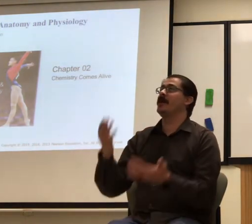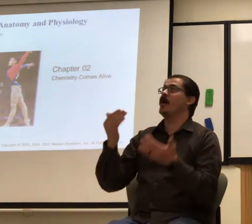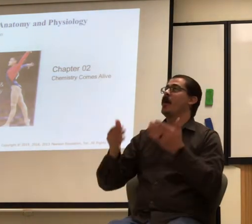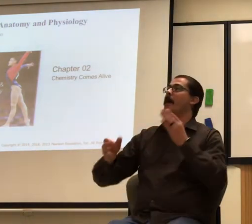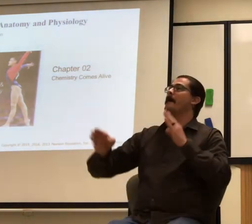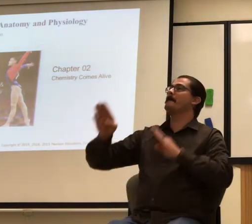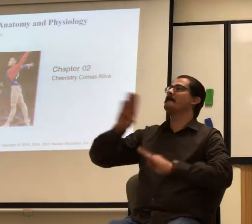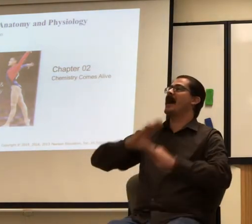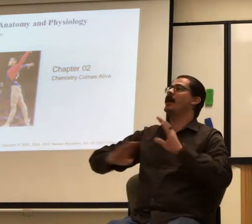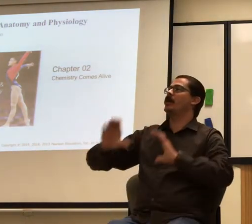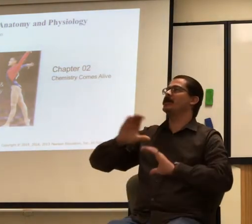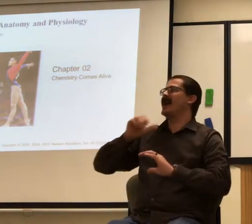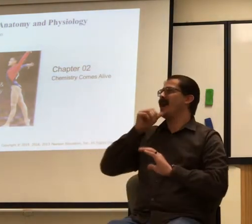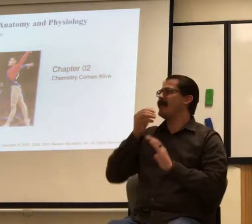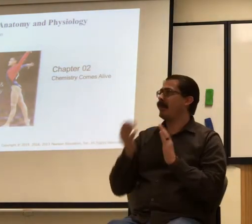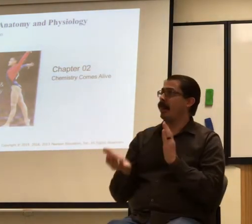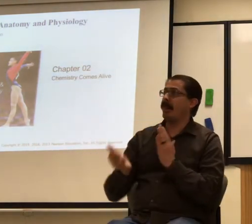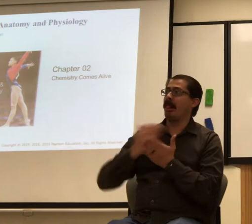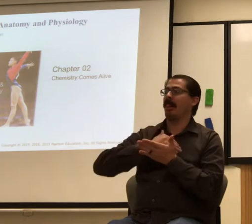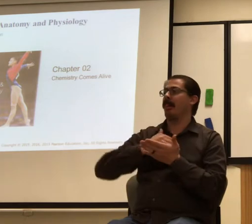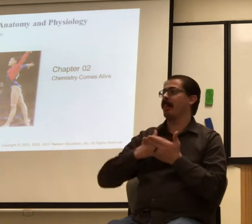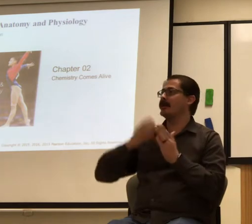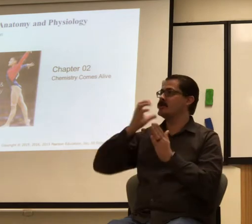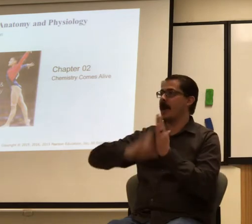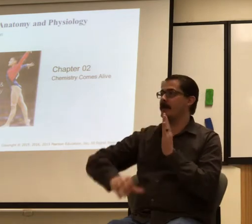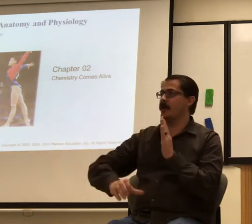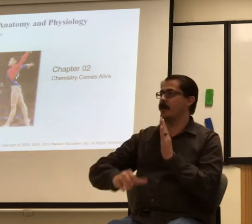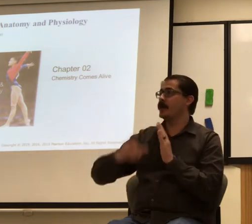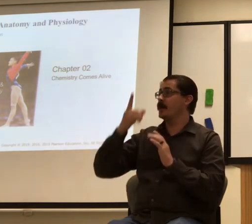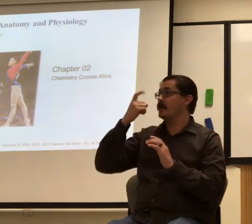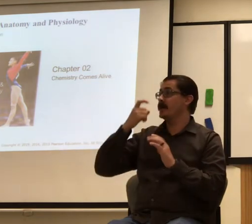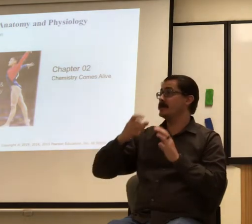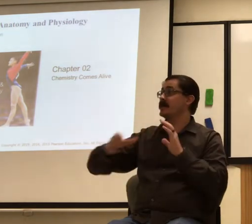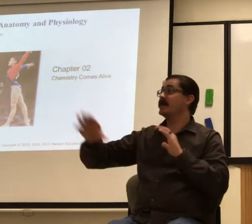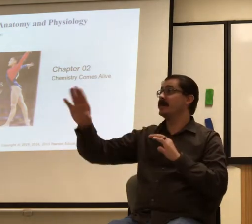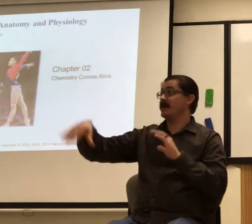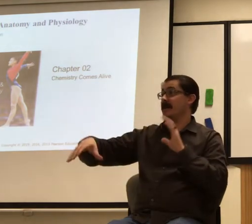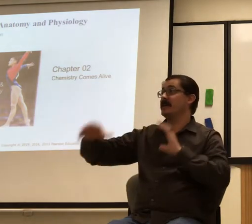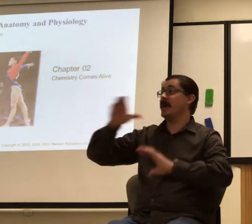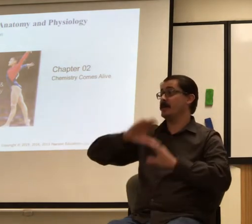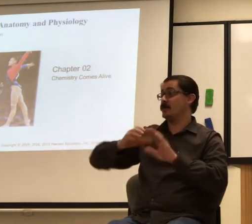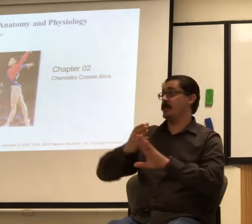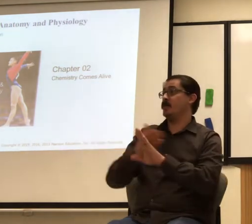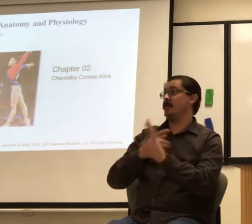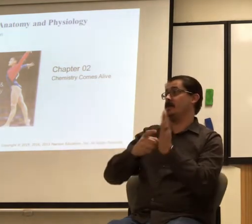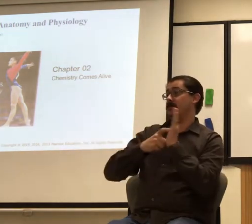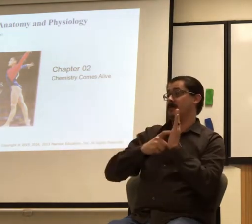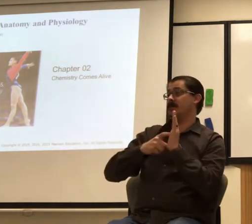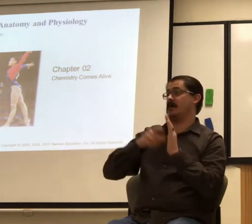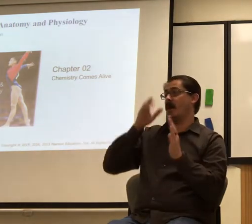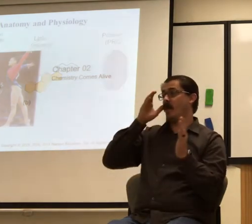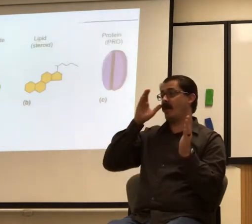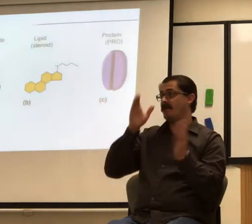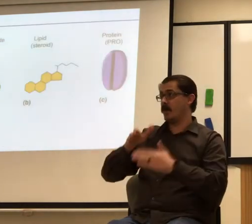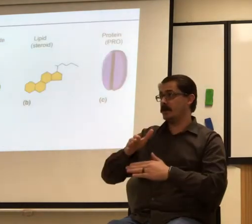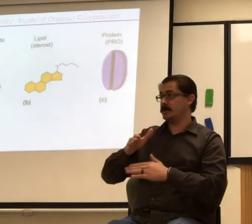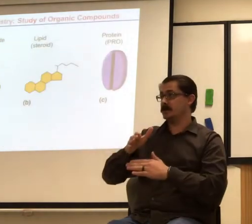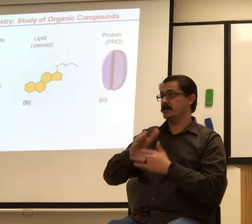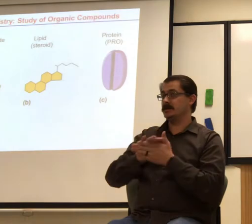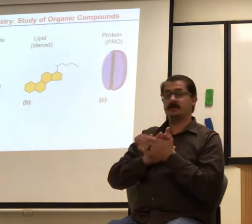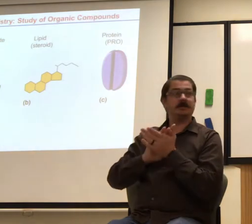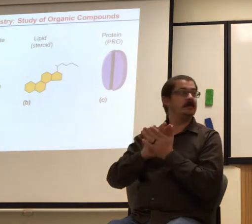Biochemistry. I'm not going to cover the whole chapter because chemistry is a prereq, but what I'll focus on